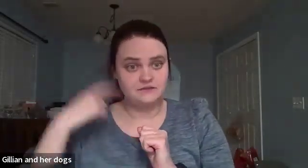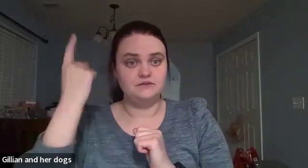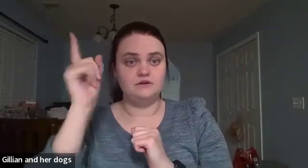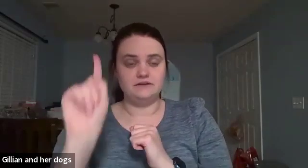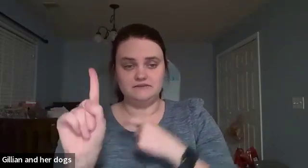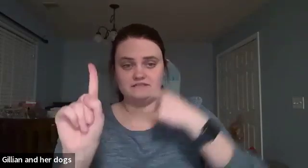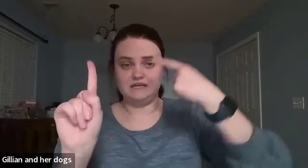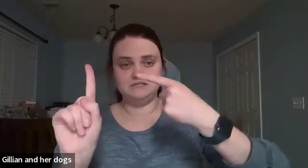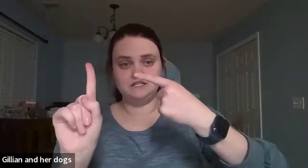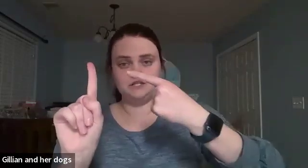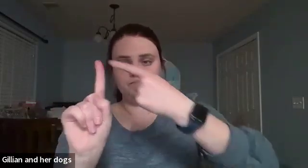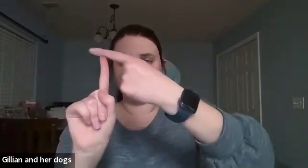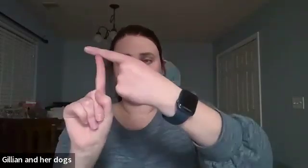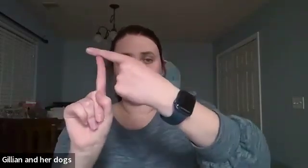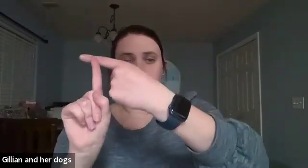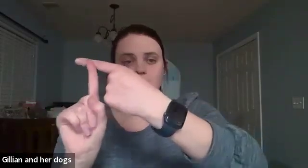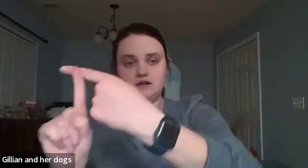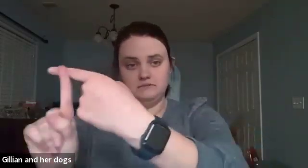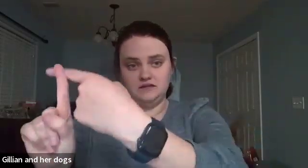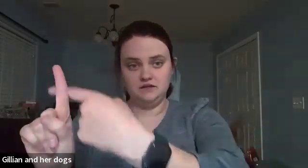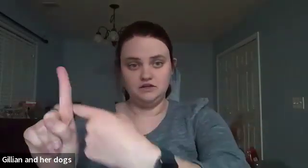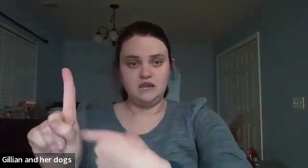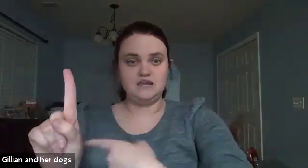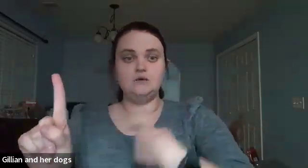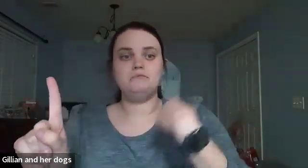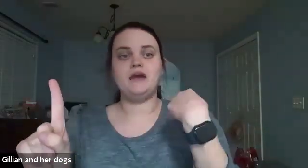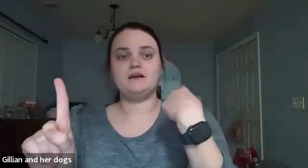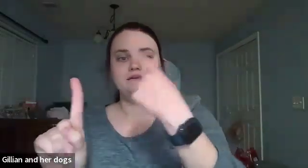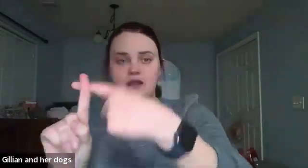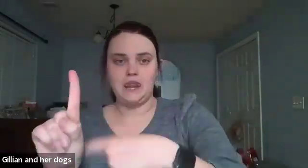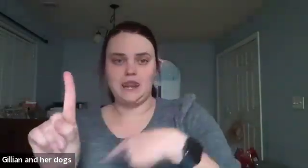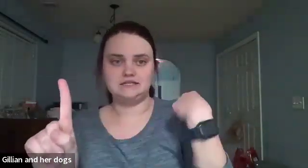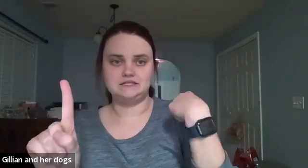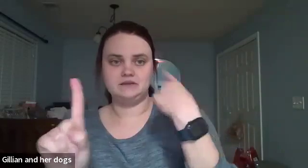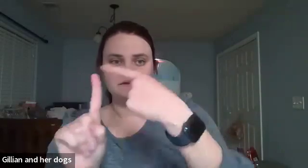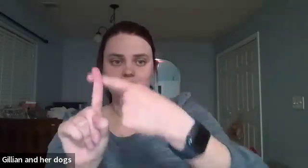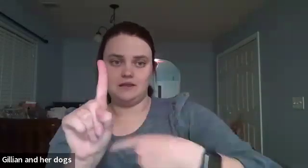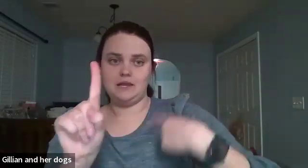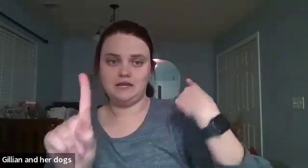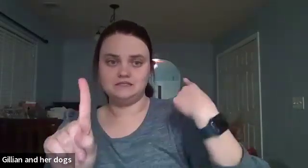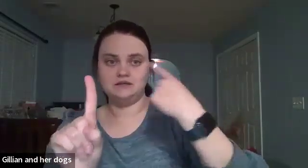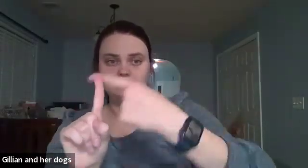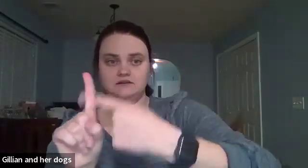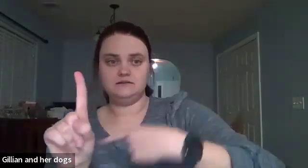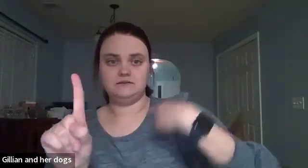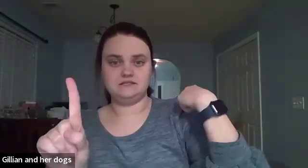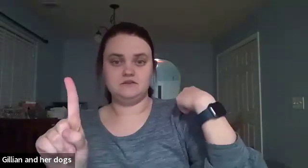month, you'll have again the same position. You're going to come here and go back. Last month, last month, last